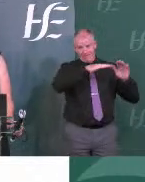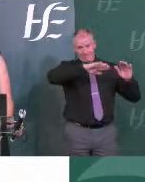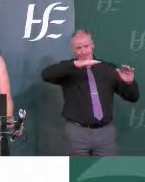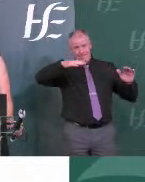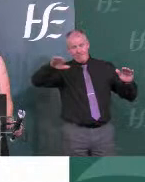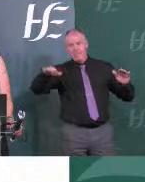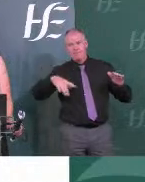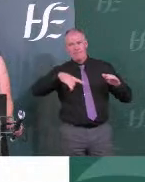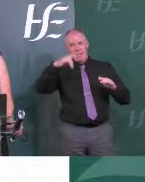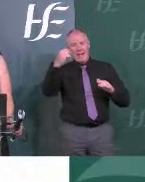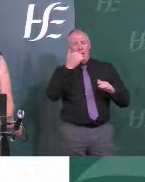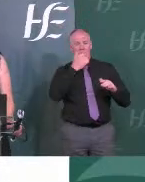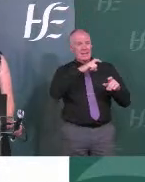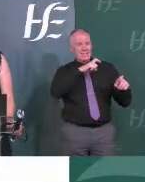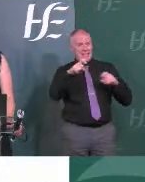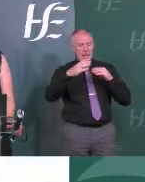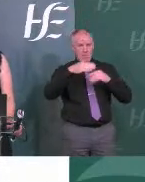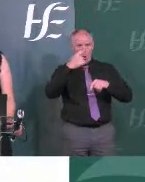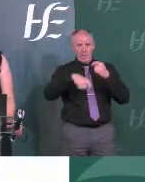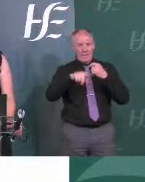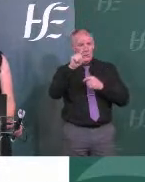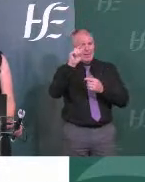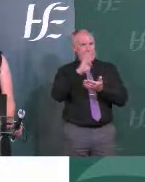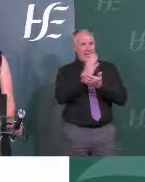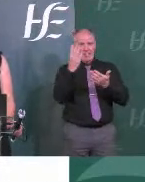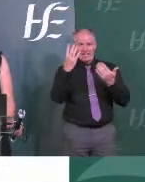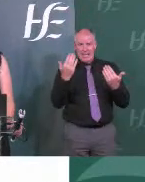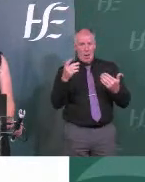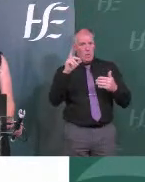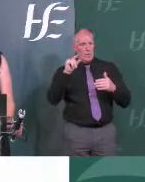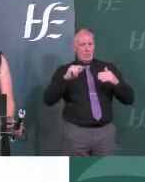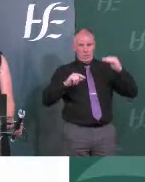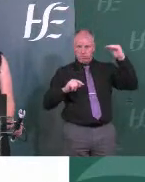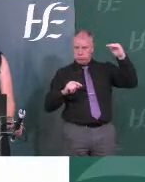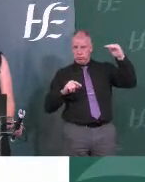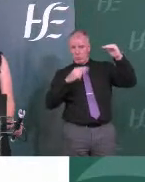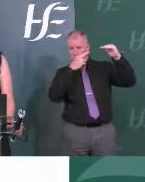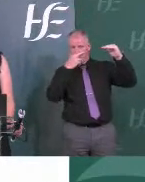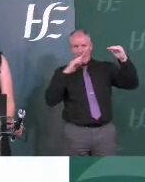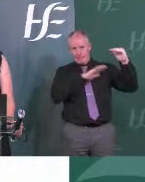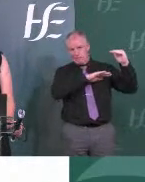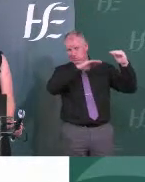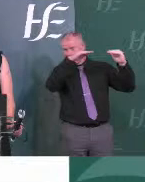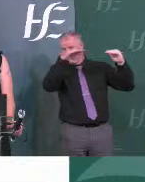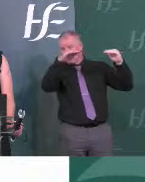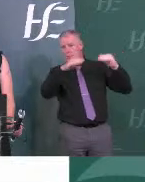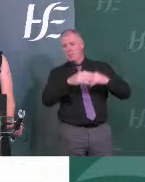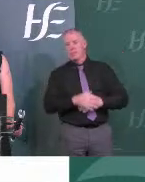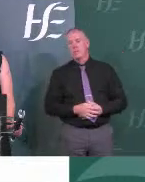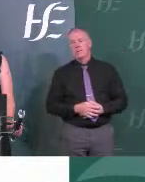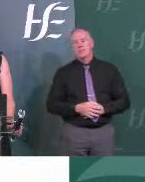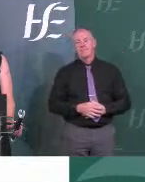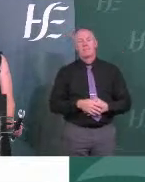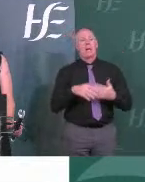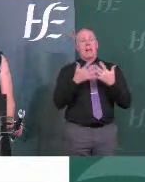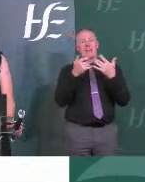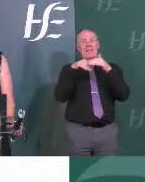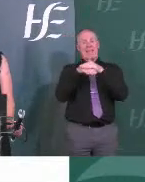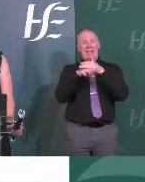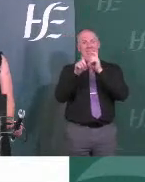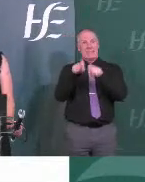a high number, still running higher than 2019 or 2020 across our emergency departments, and our admissions